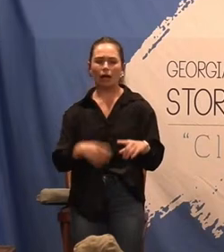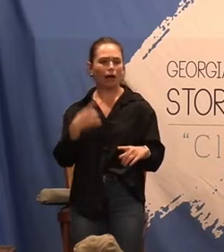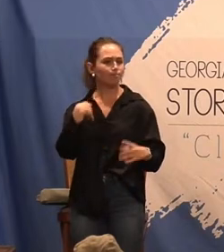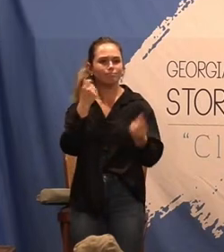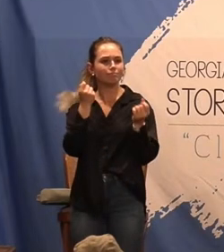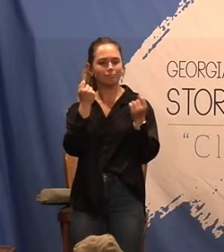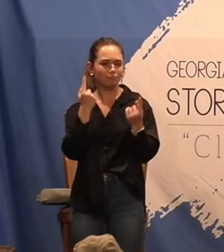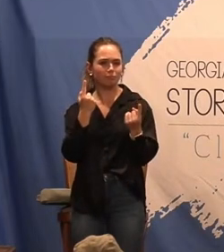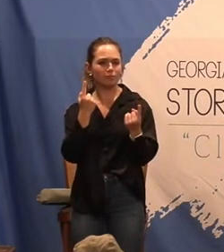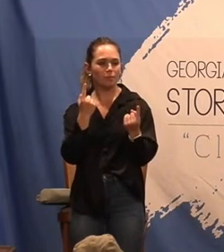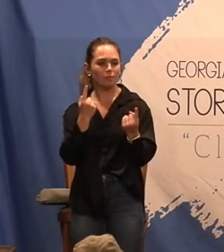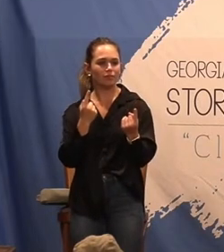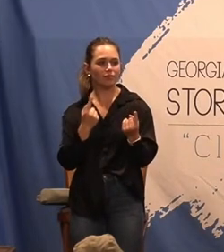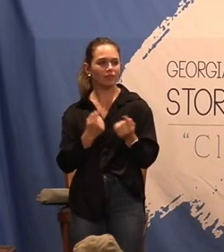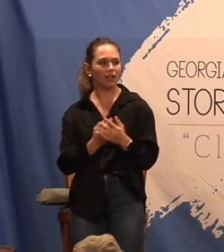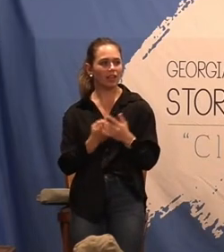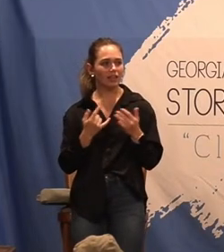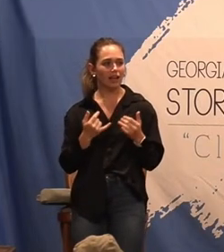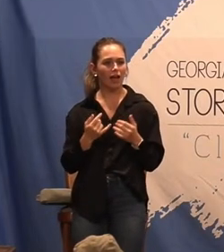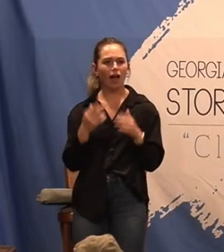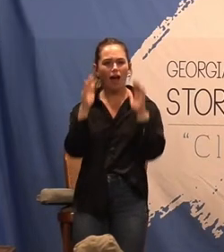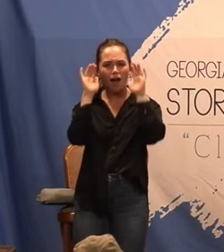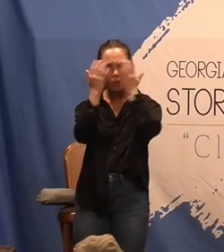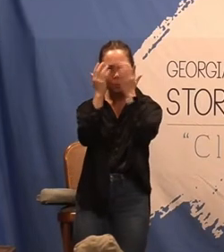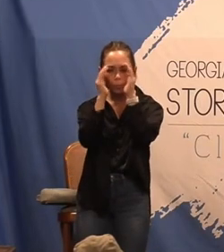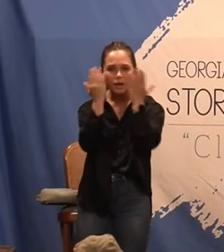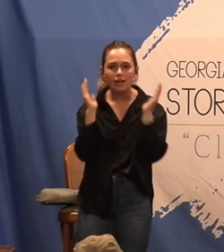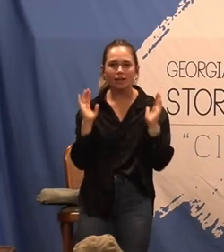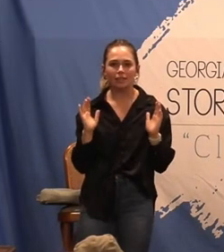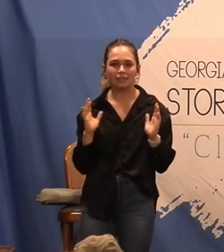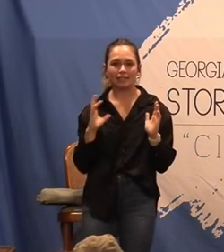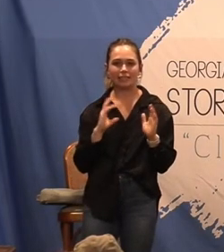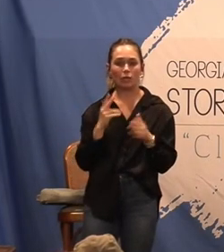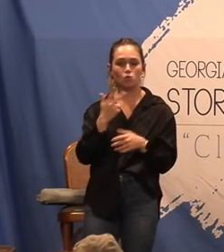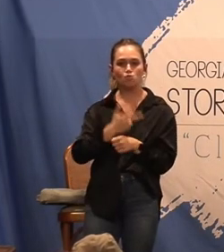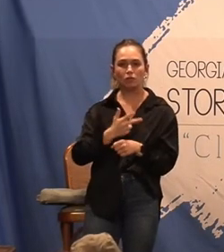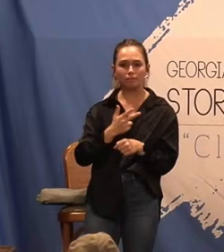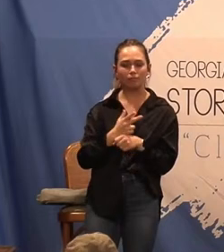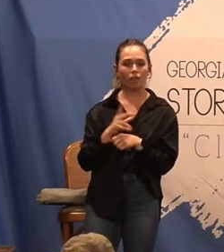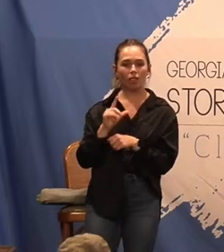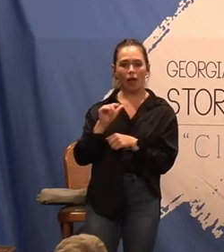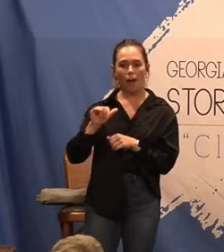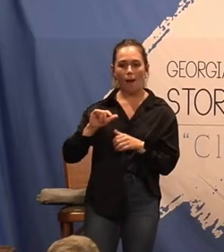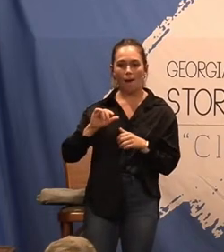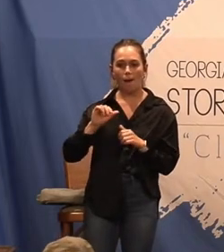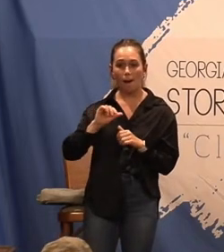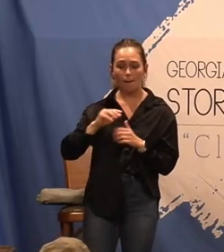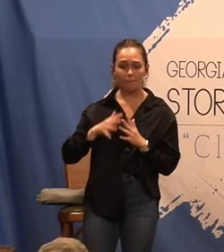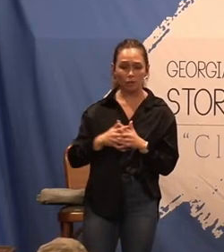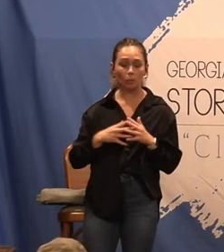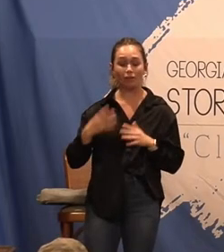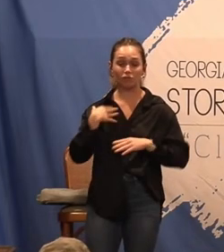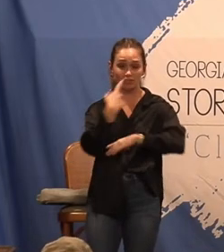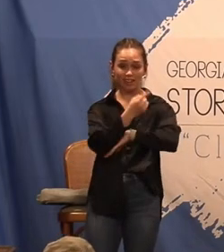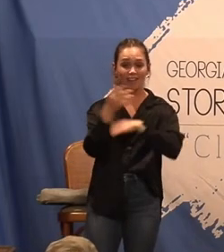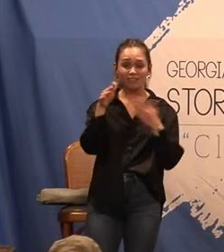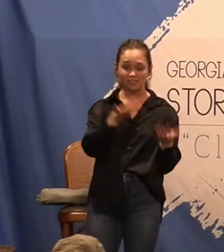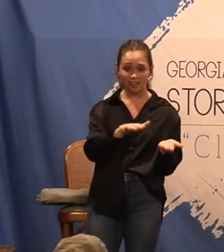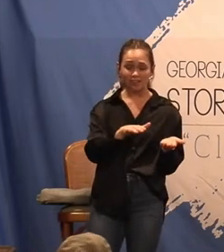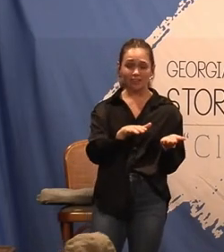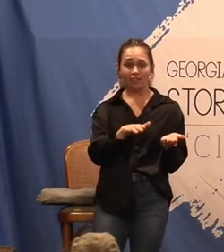mind around. This was Halloween. See, in Guatemala, in Latin America, we celebrate El Día de los Muertos. We go